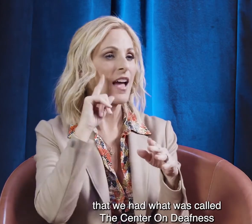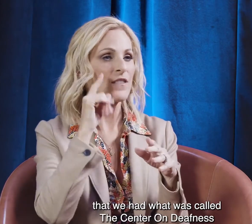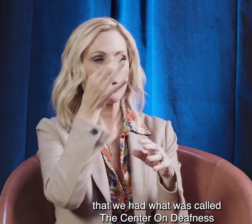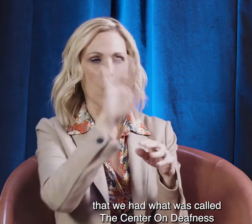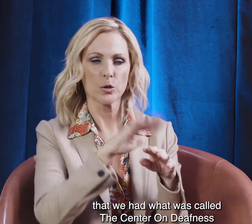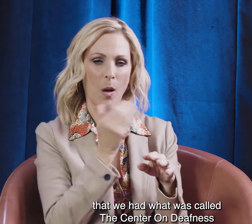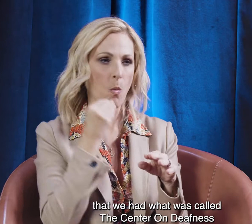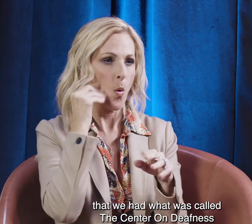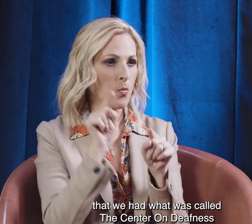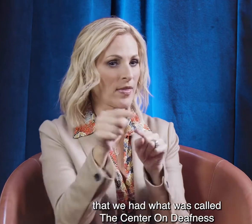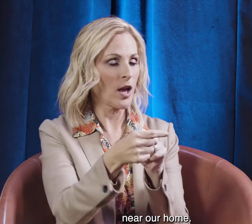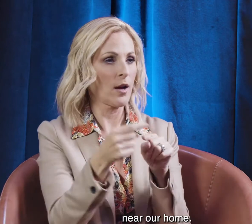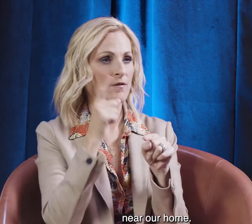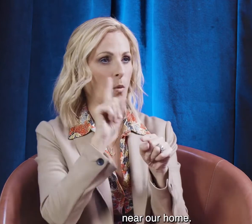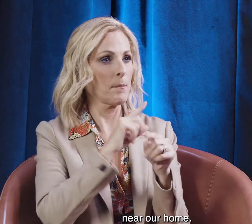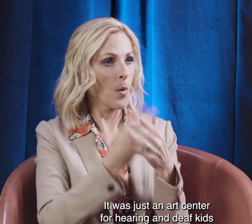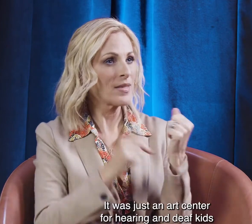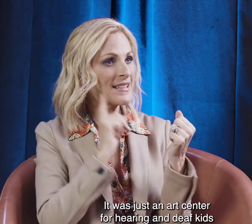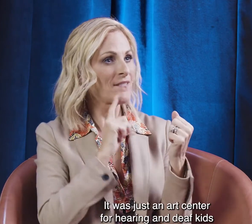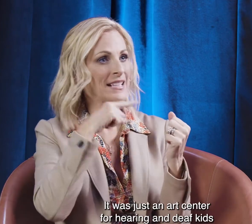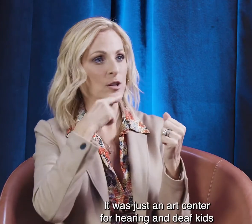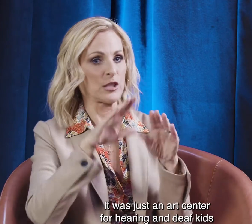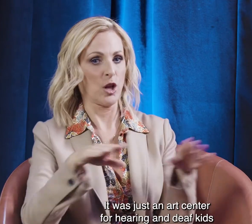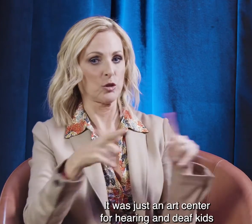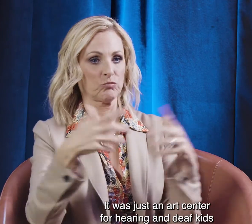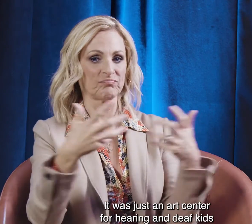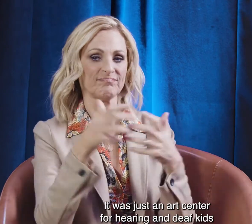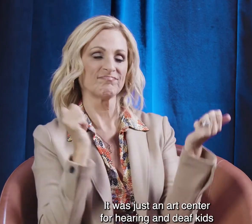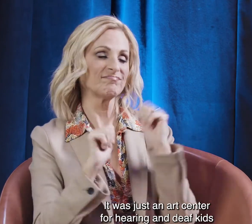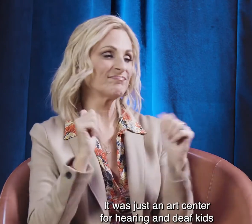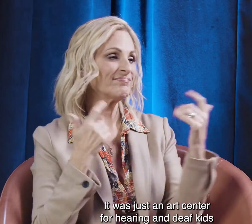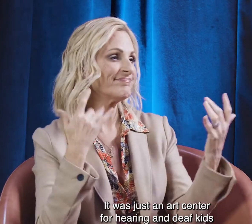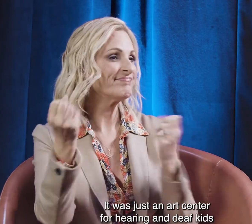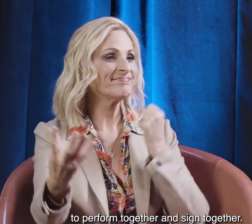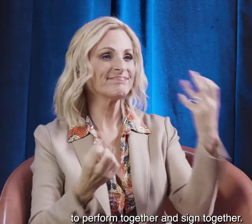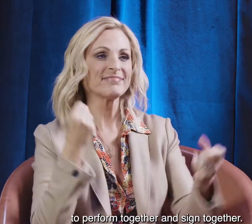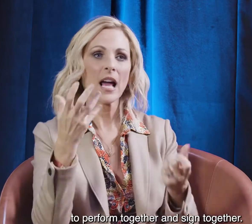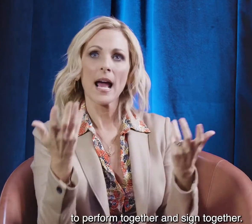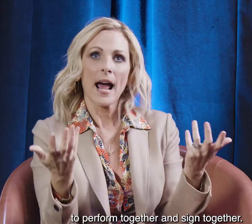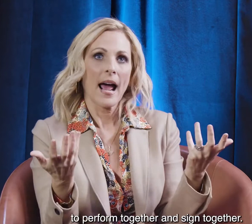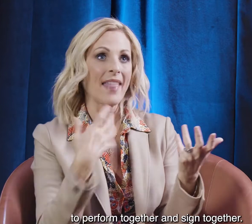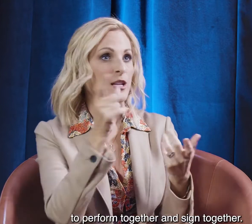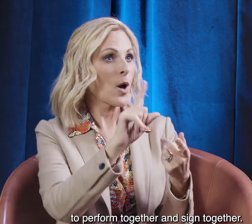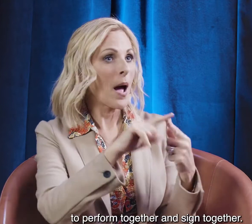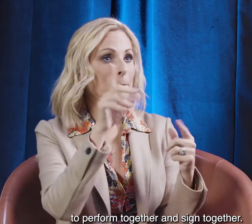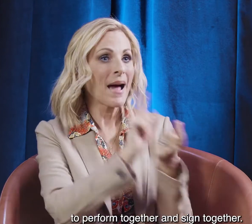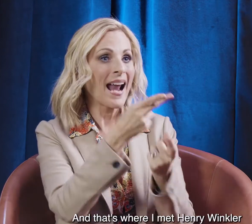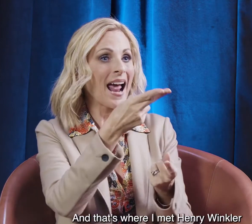what was called the Center on Deafness near our home. It was just an art center for hearing and deaf kids to perform together, and signed together, and that's where